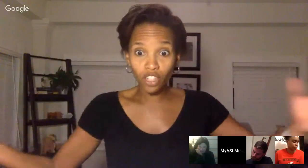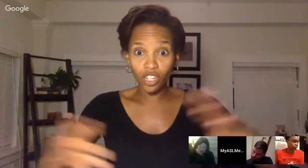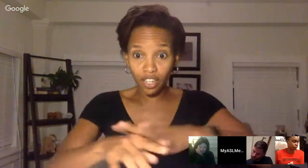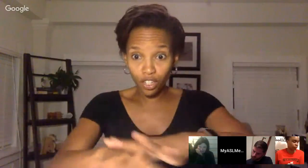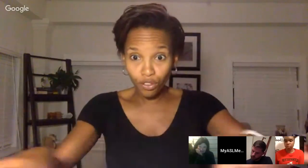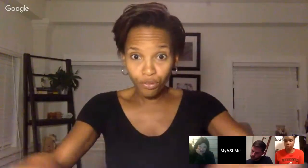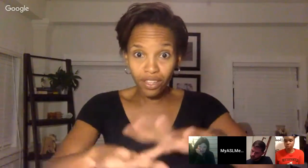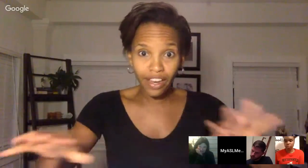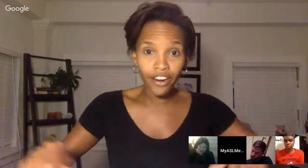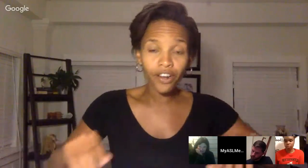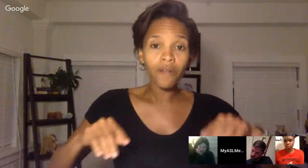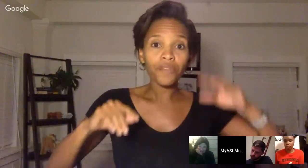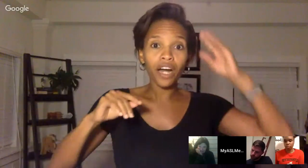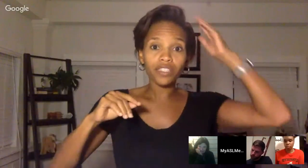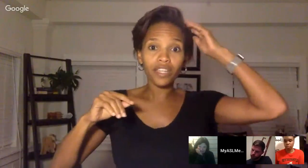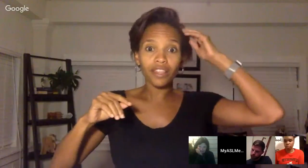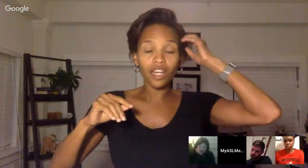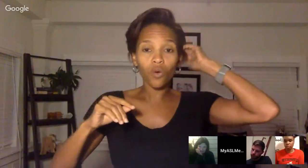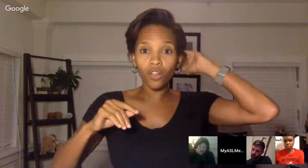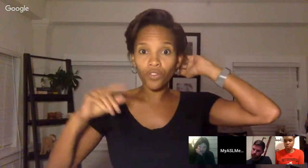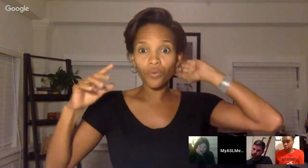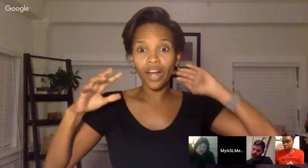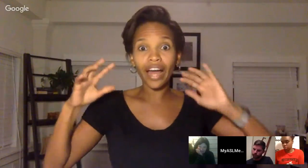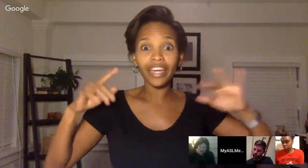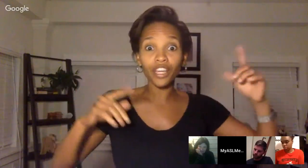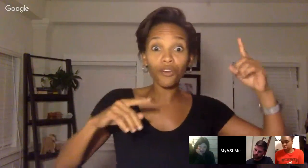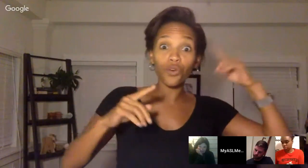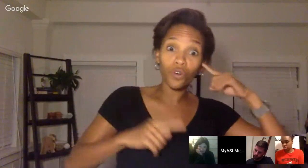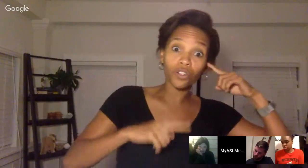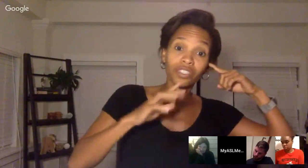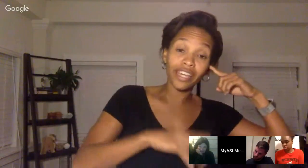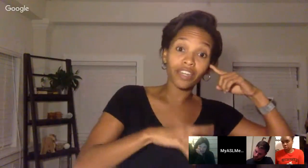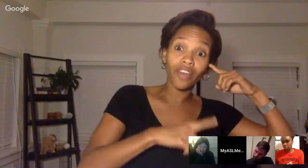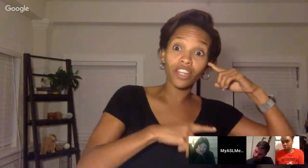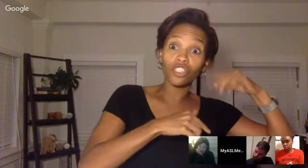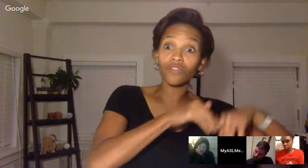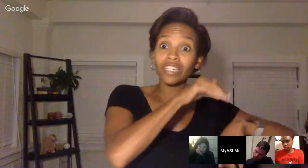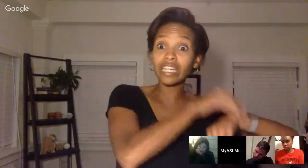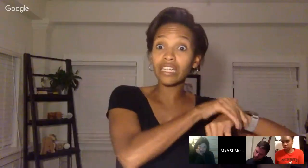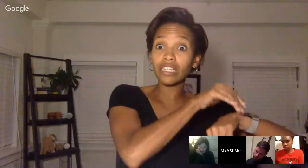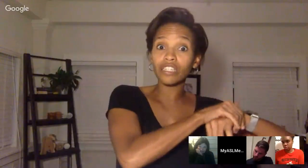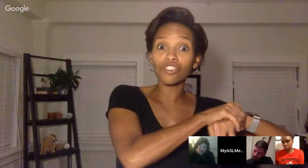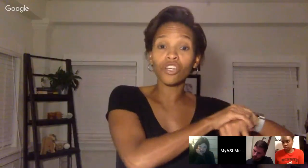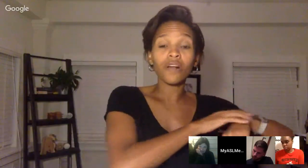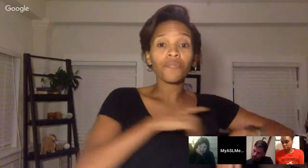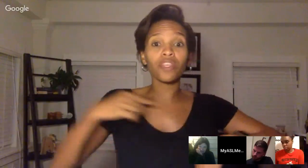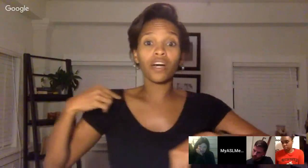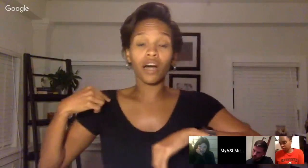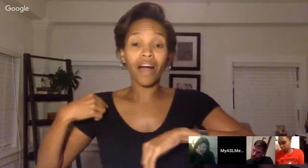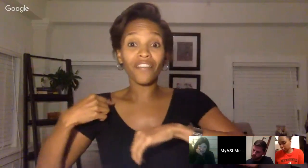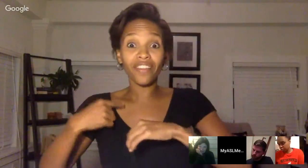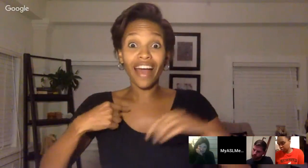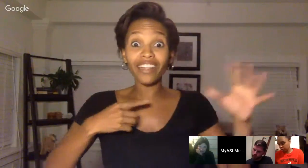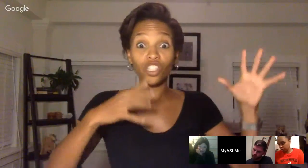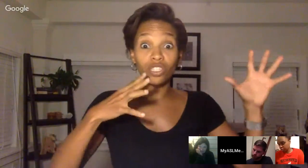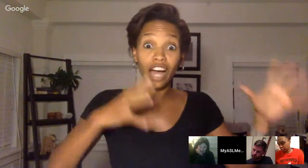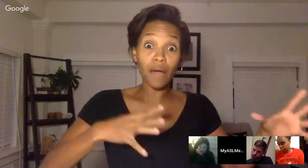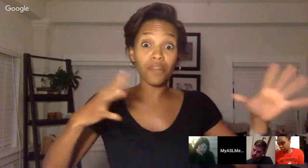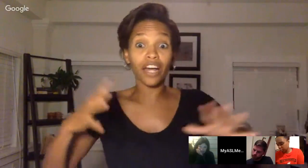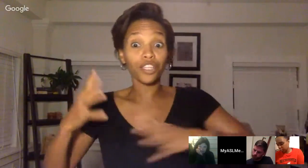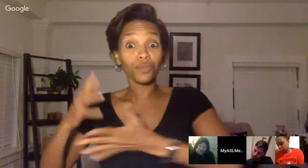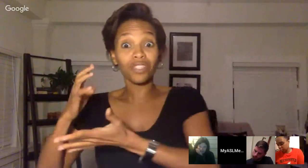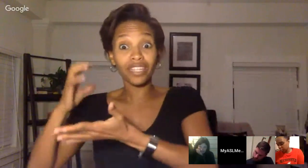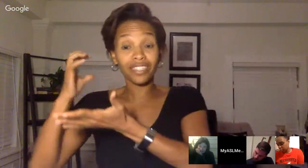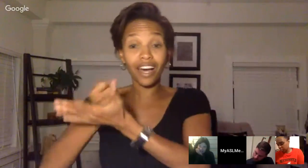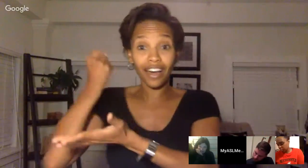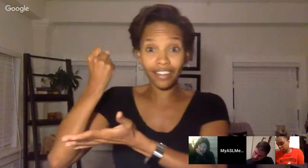audience watching and you 3 there, to think, well, when I hear the words take advantage of in English, then that's the time